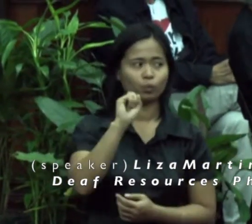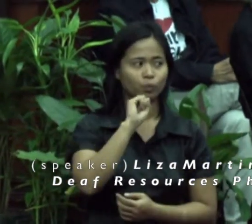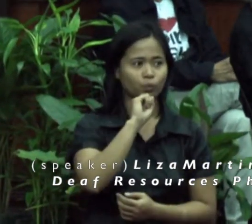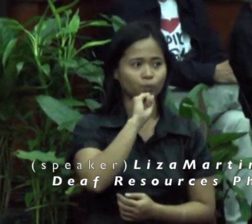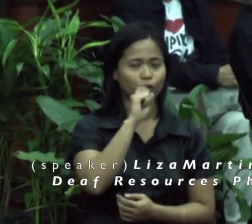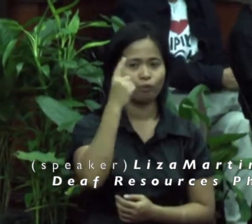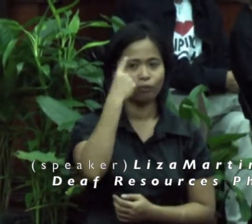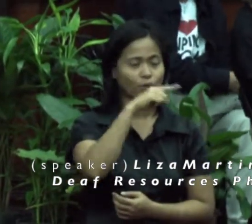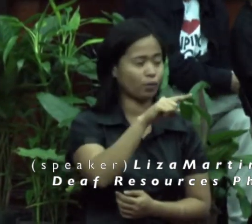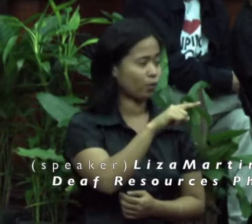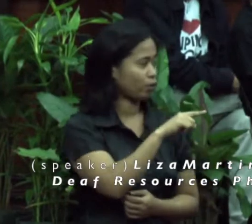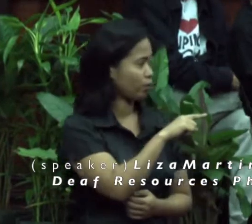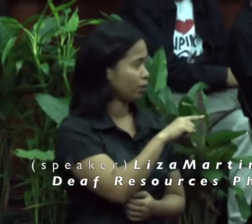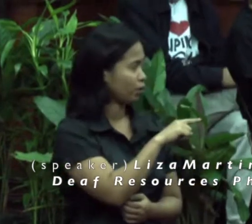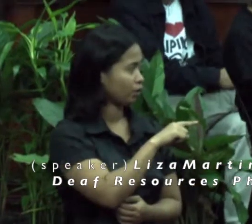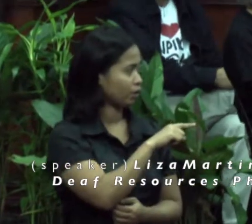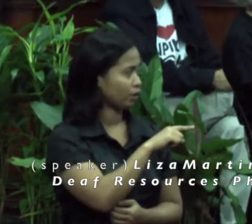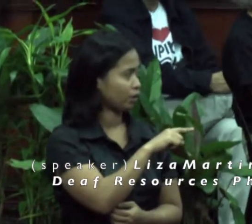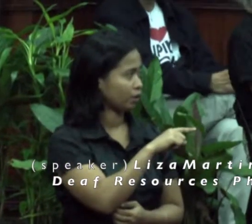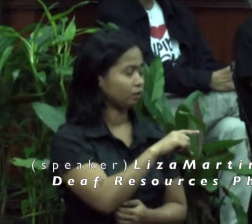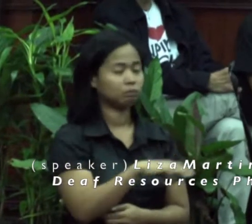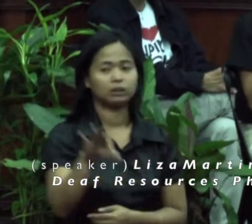for the MTBMLE? 17?